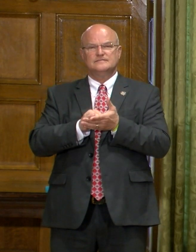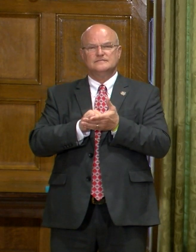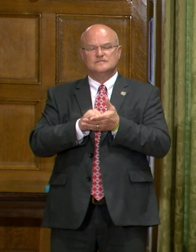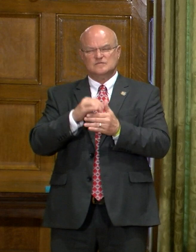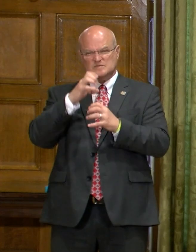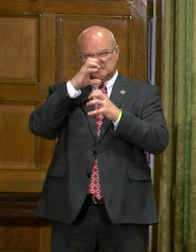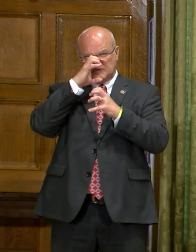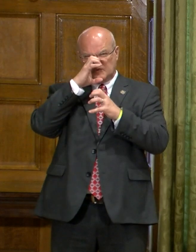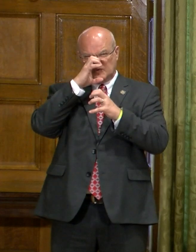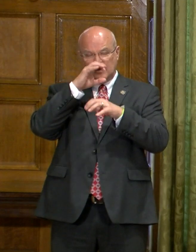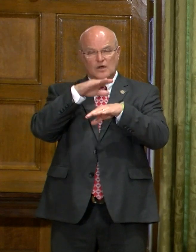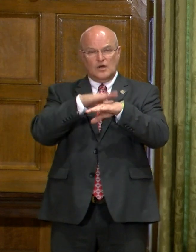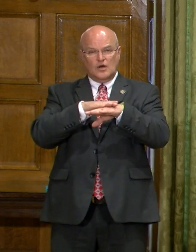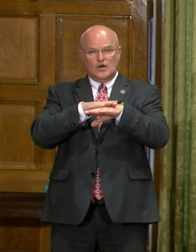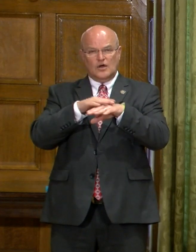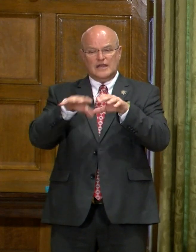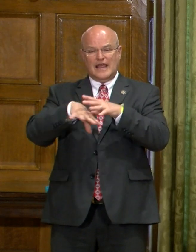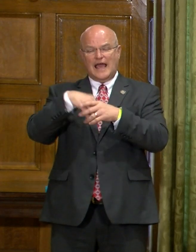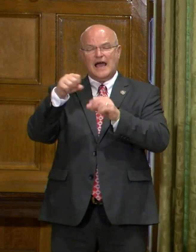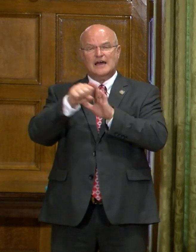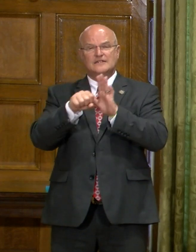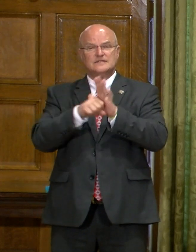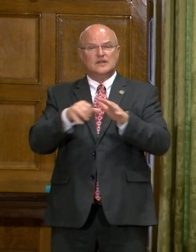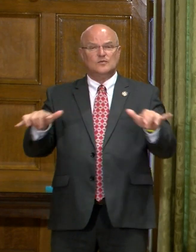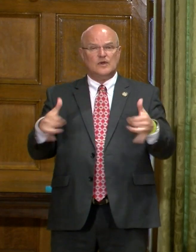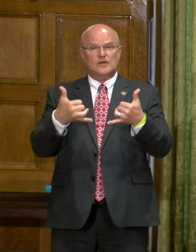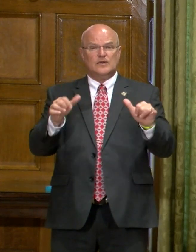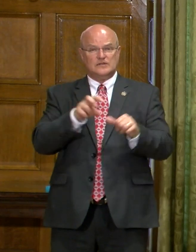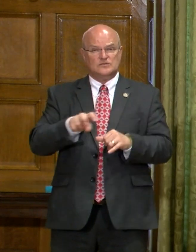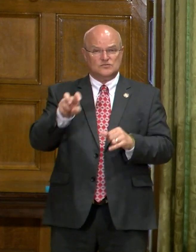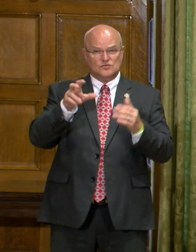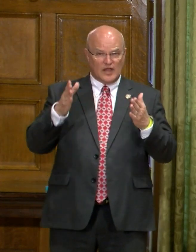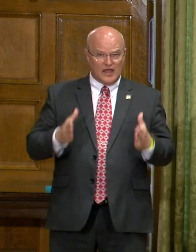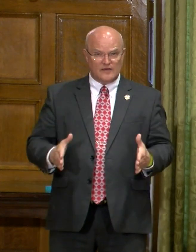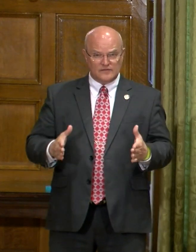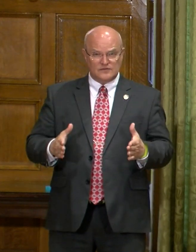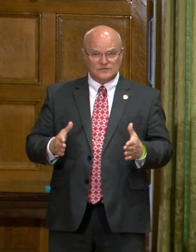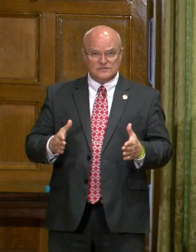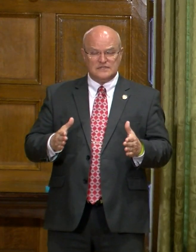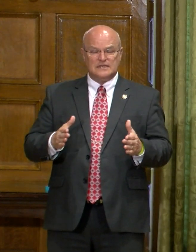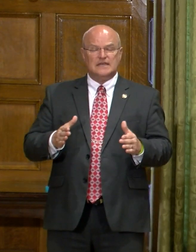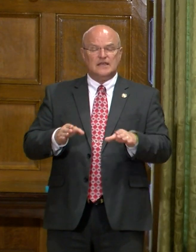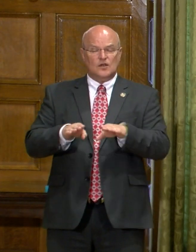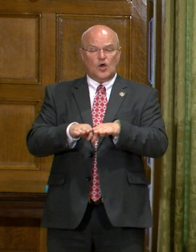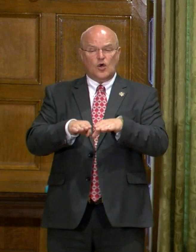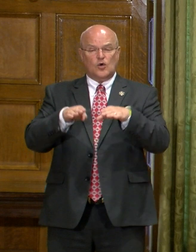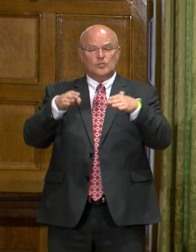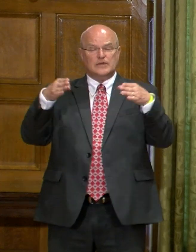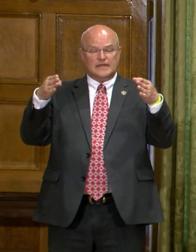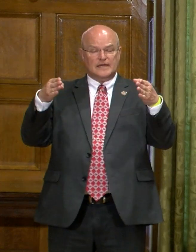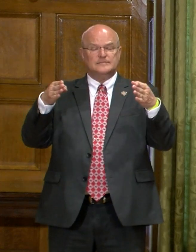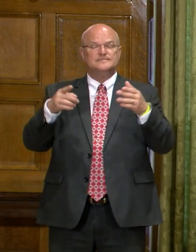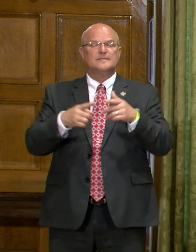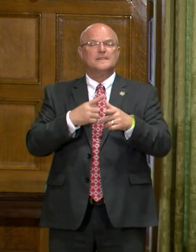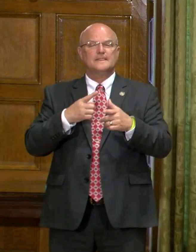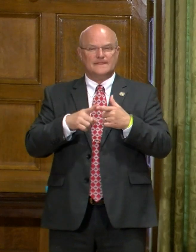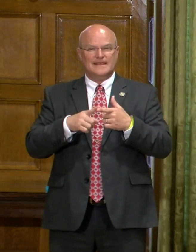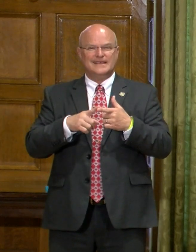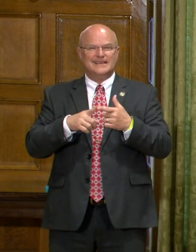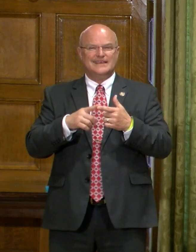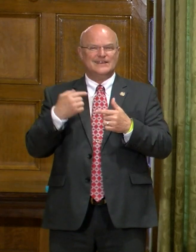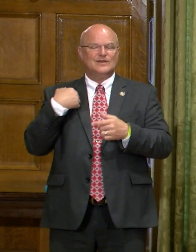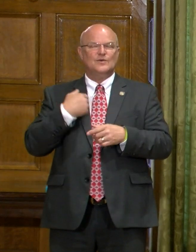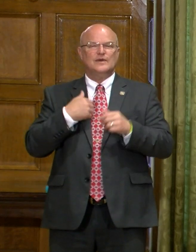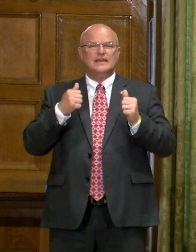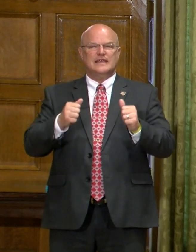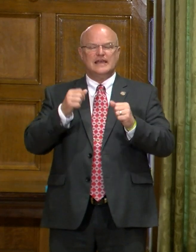tough restriction on out-of-state recreational travelers and easing that to a certain extent, then it's logical that